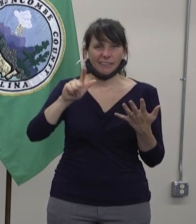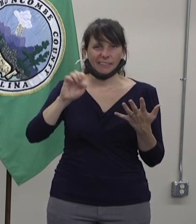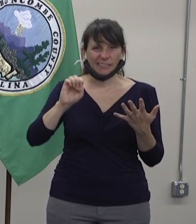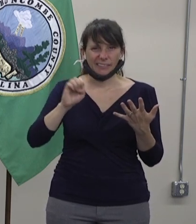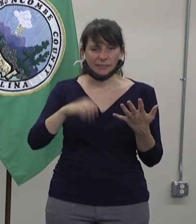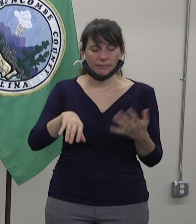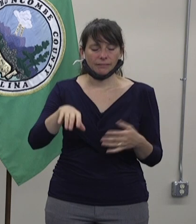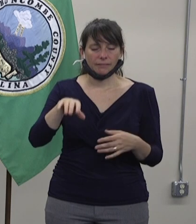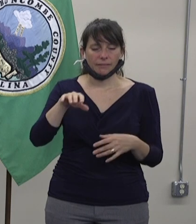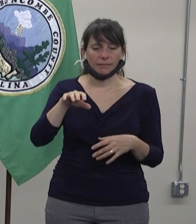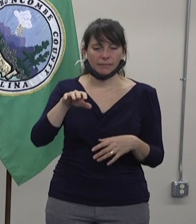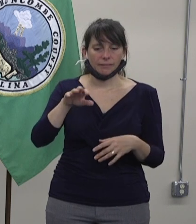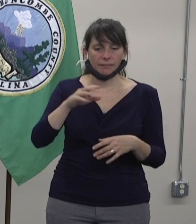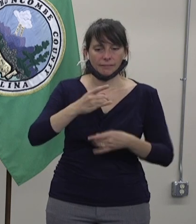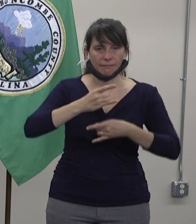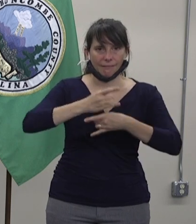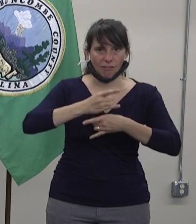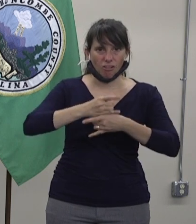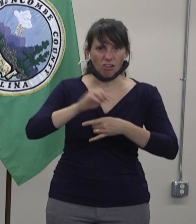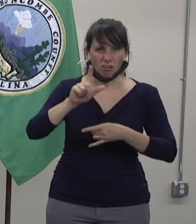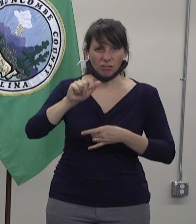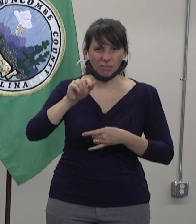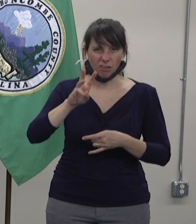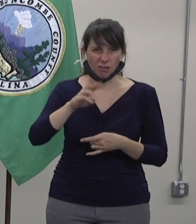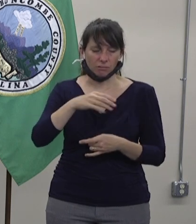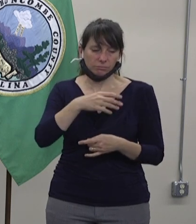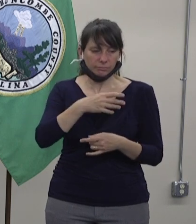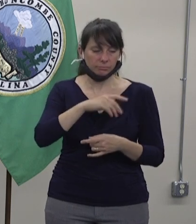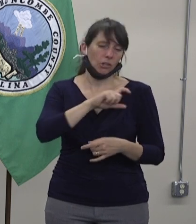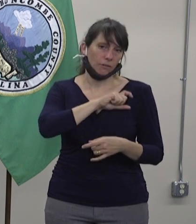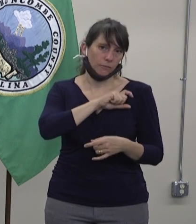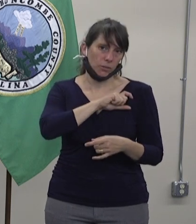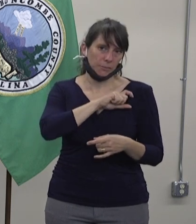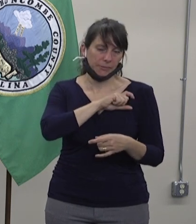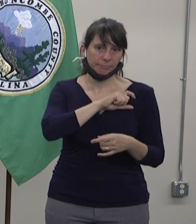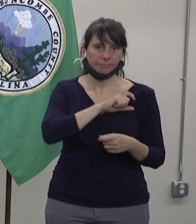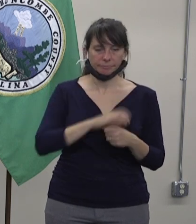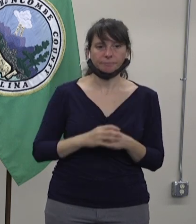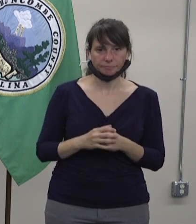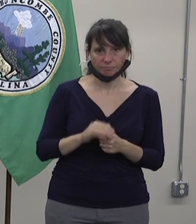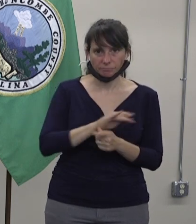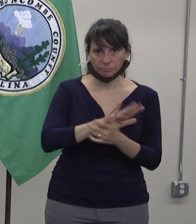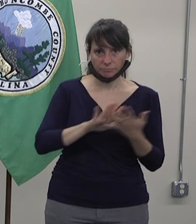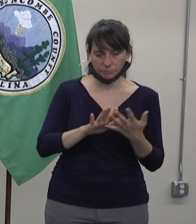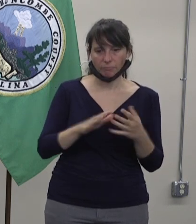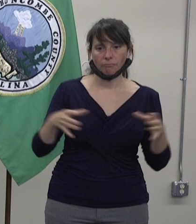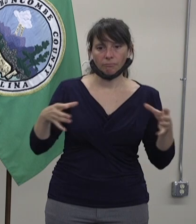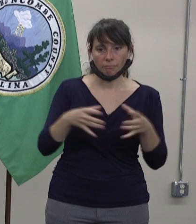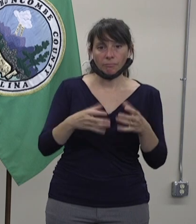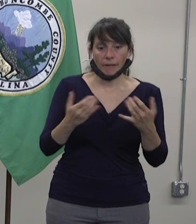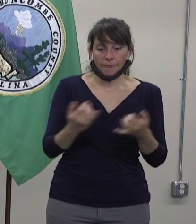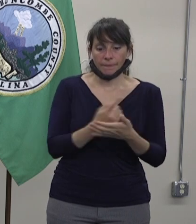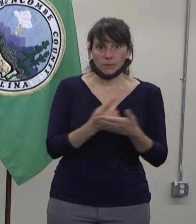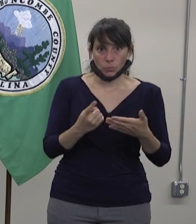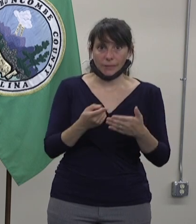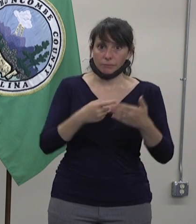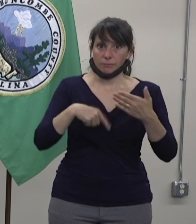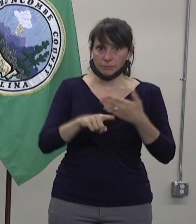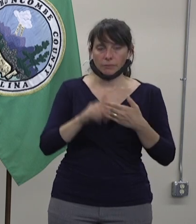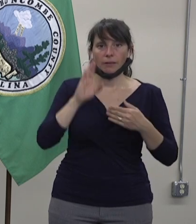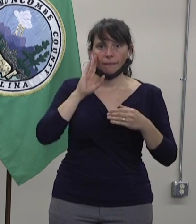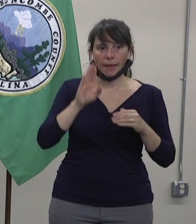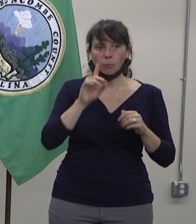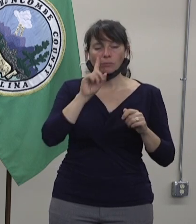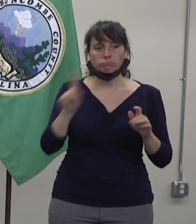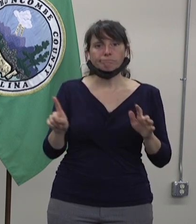AIR. Over the next week, this team will spot check area restaurants and gyms for compliance and